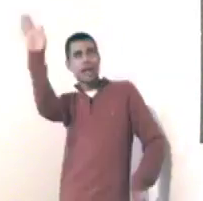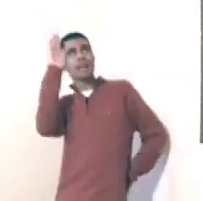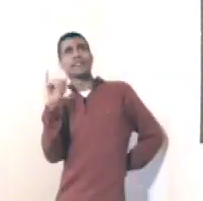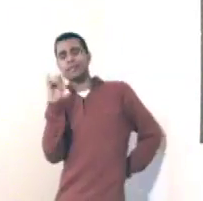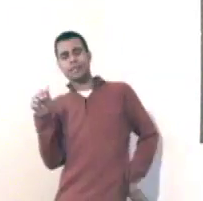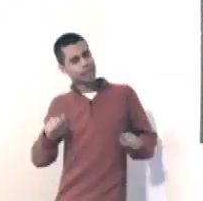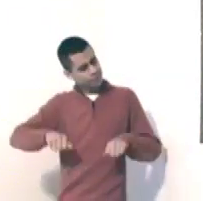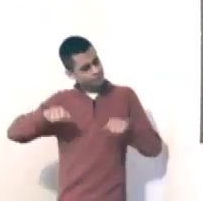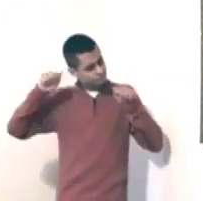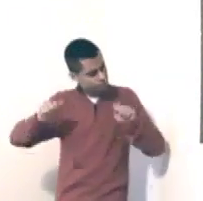God is